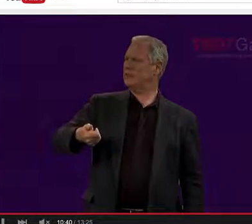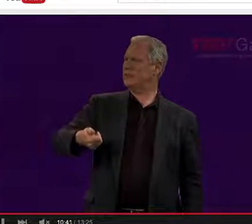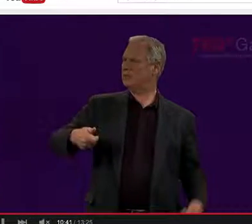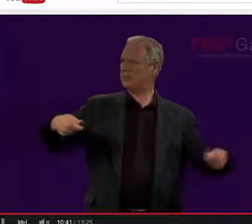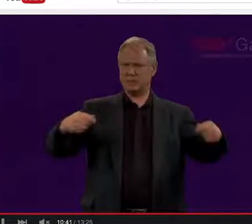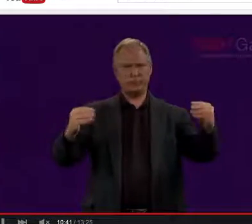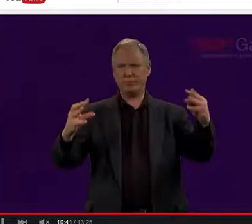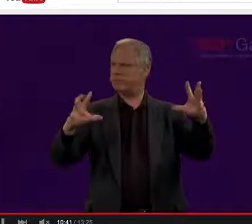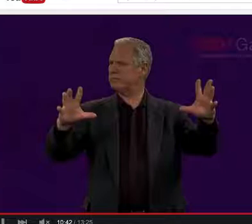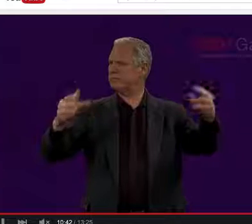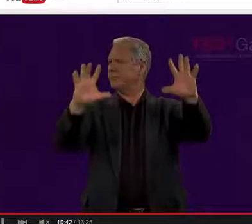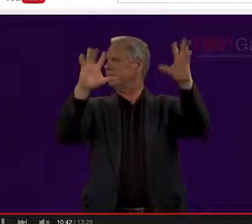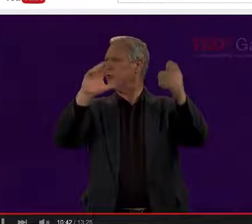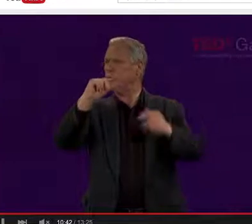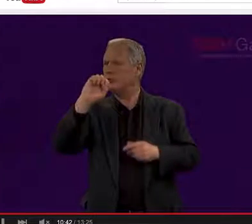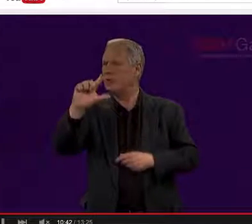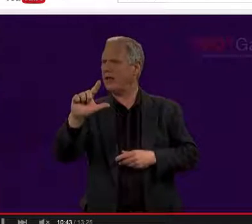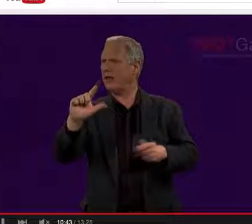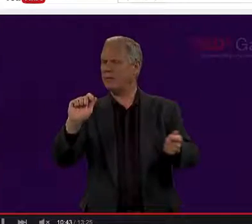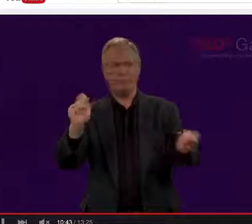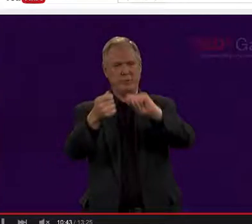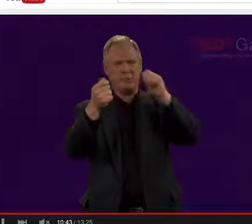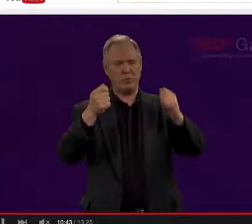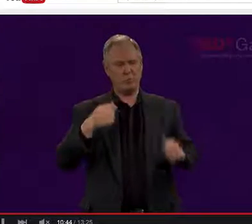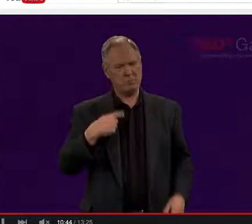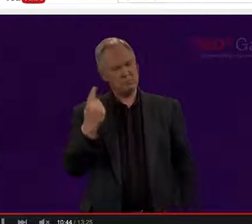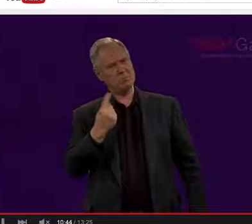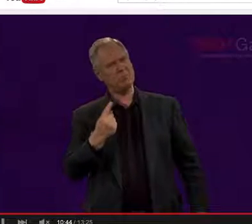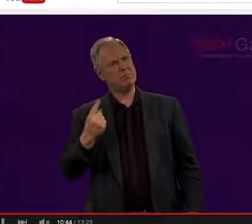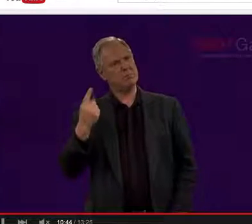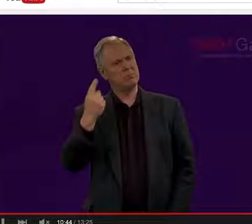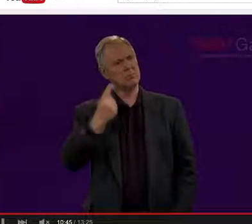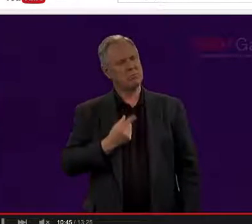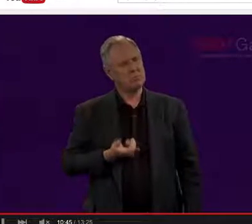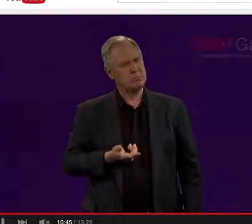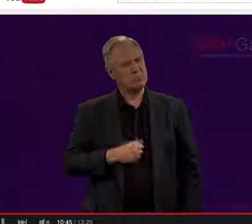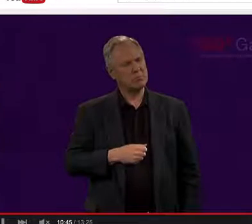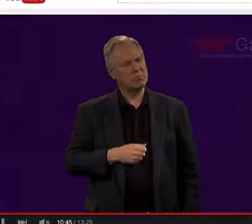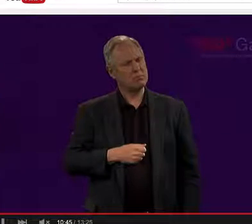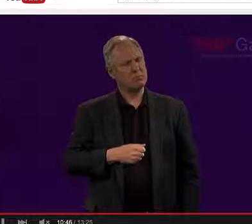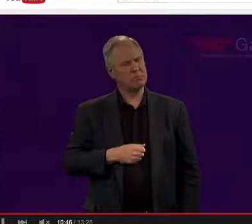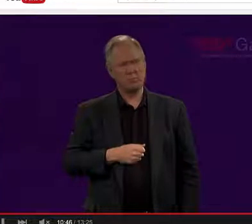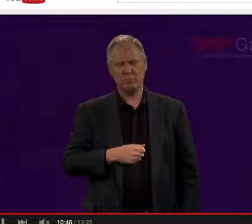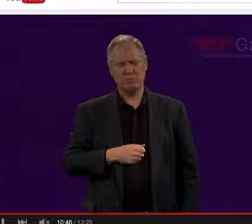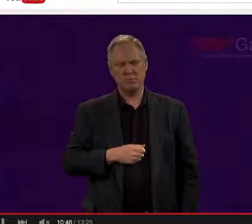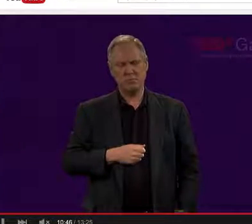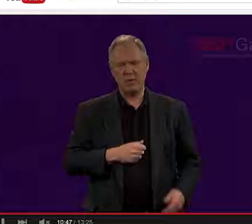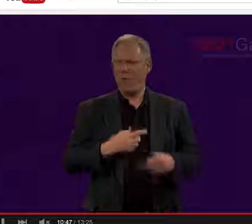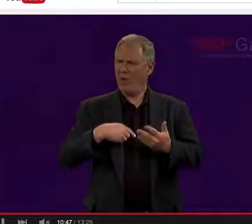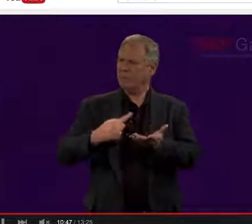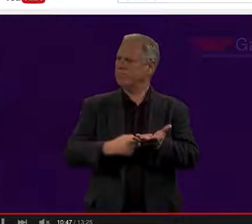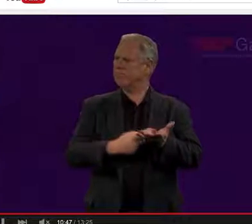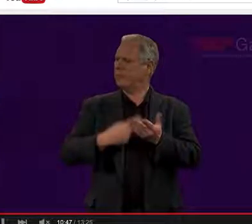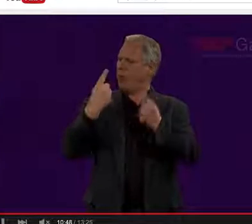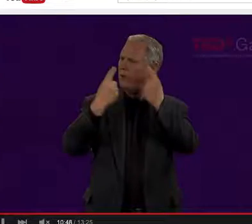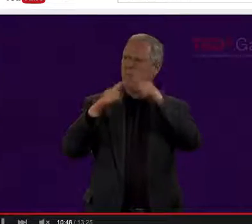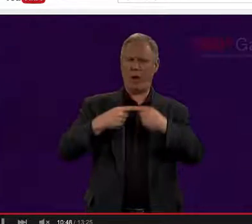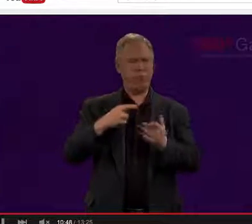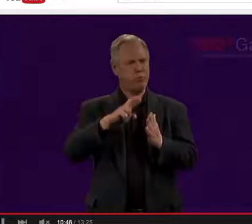Really, a few lights, gels, and we realized,